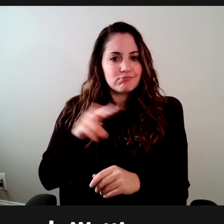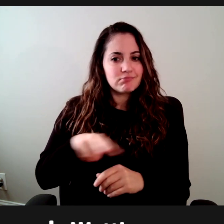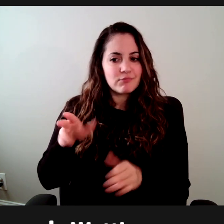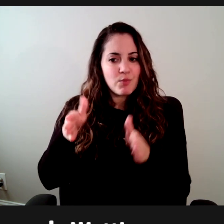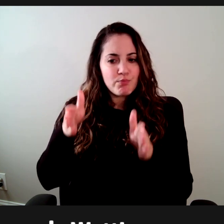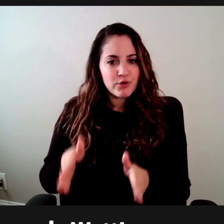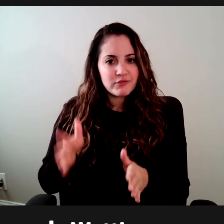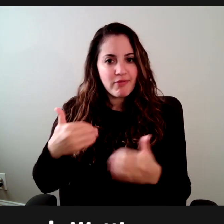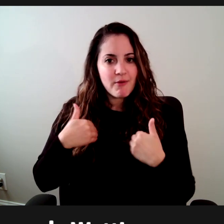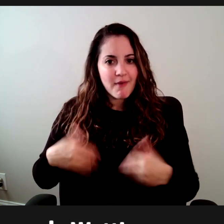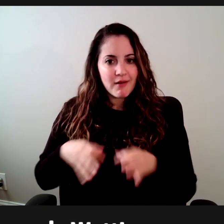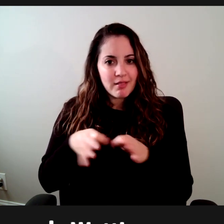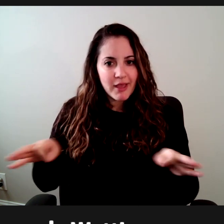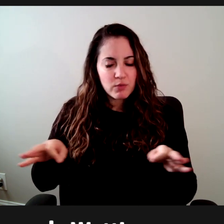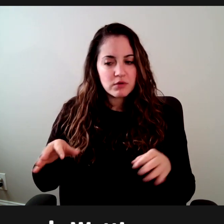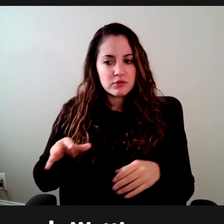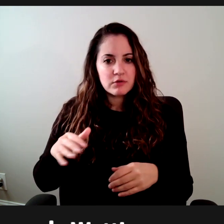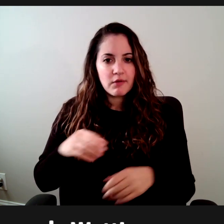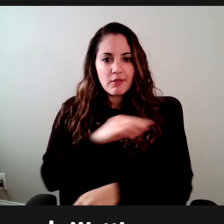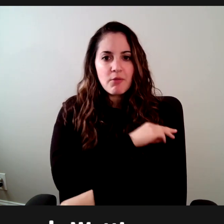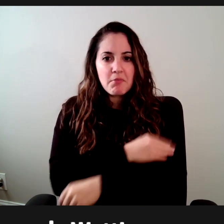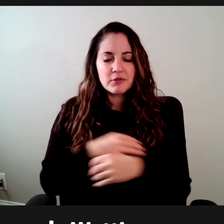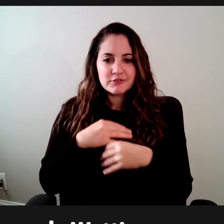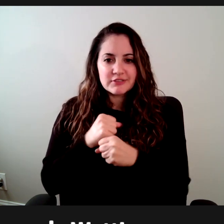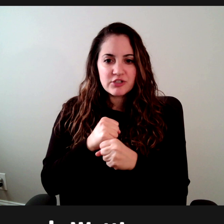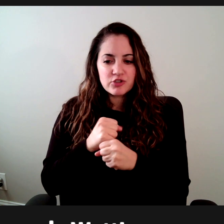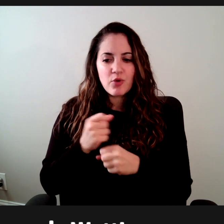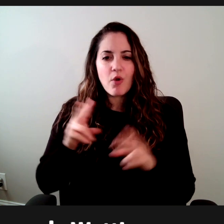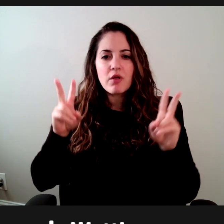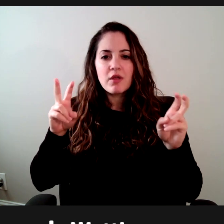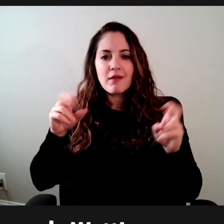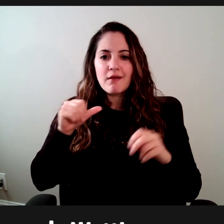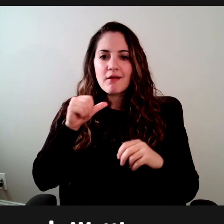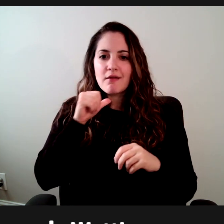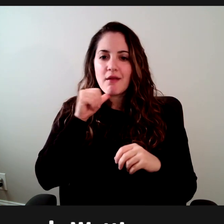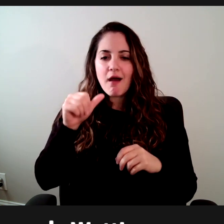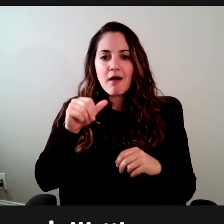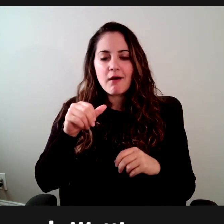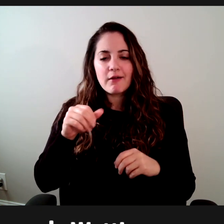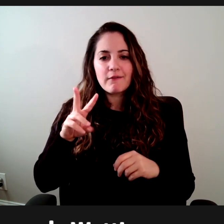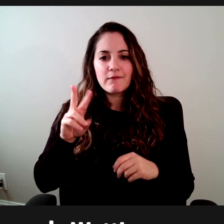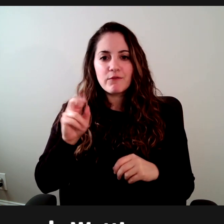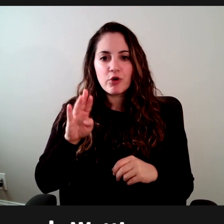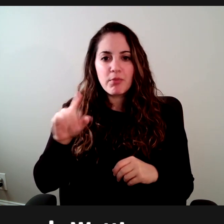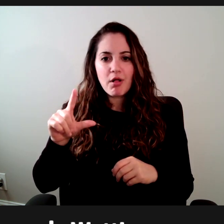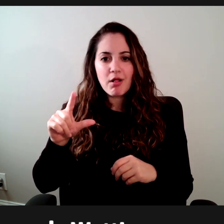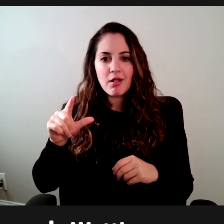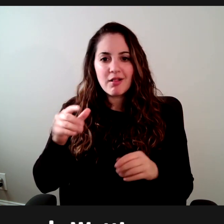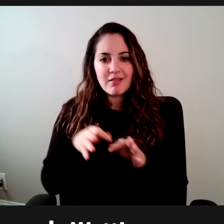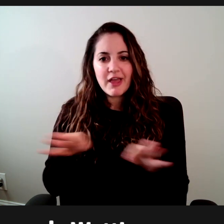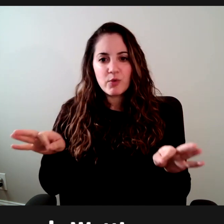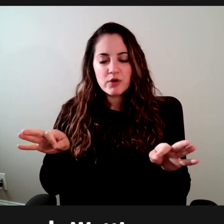read people's posture and muscle tension and what we generally call the nonverbals. But I think when you talk